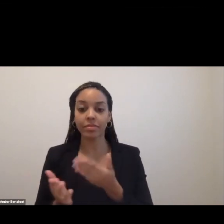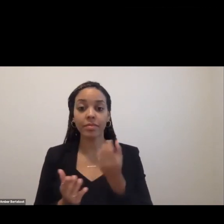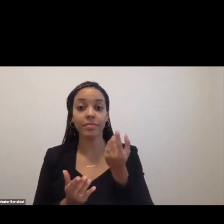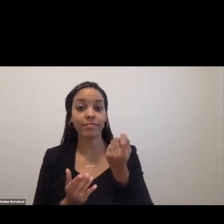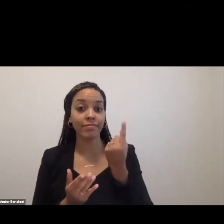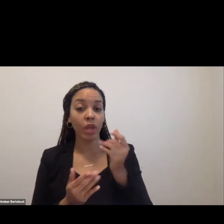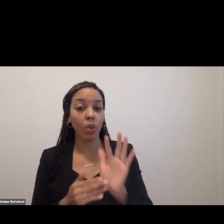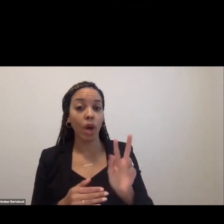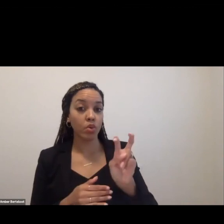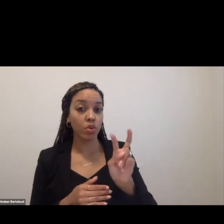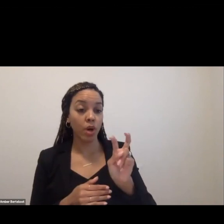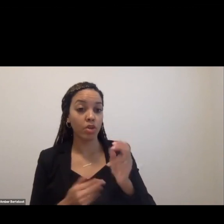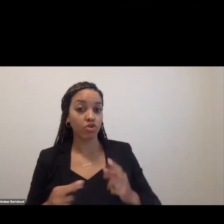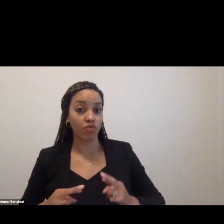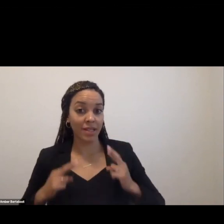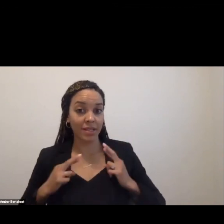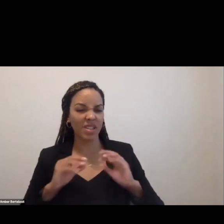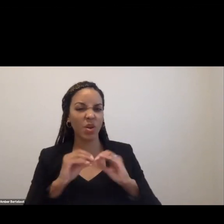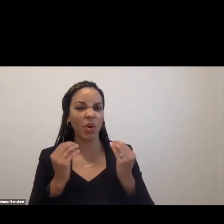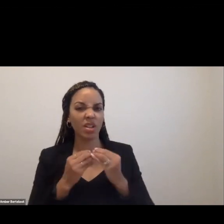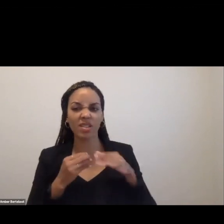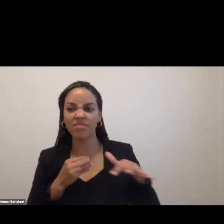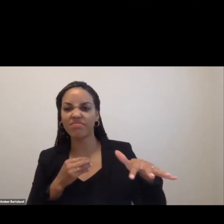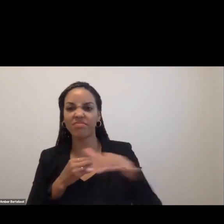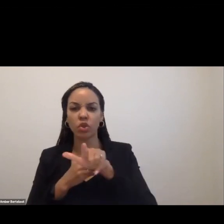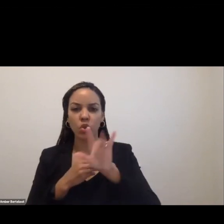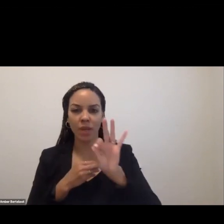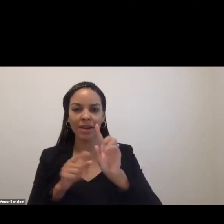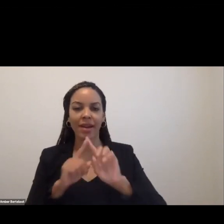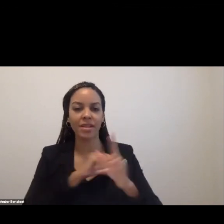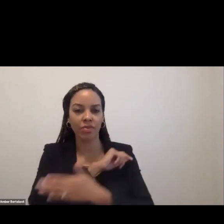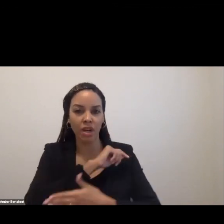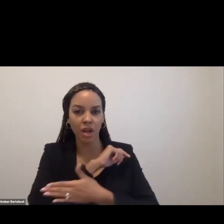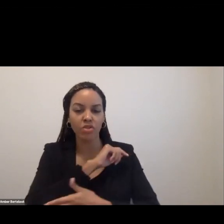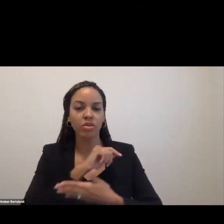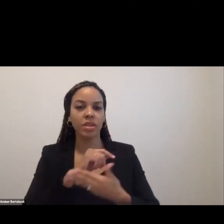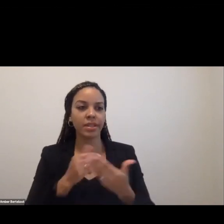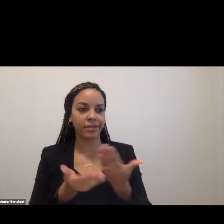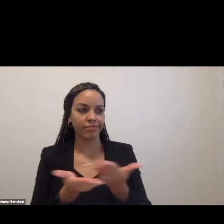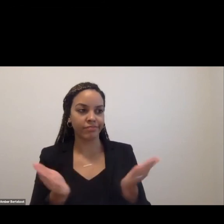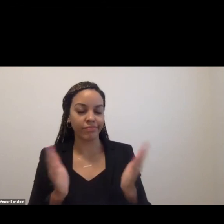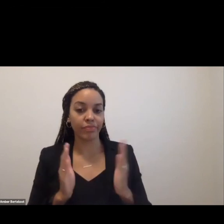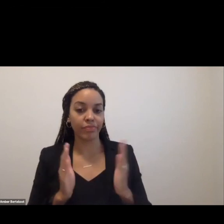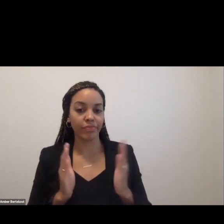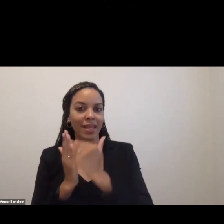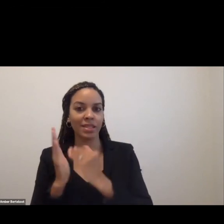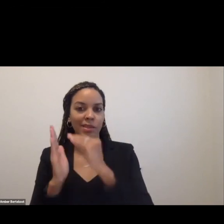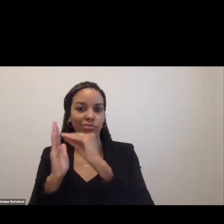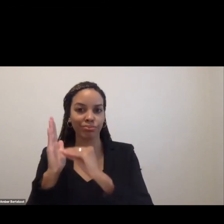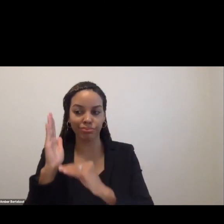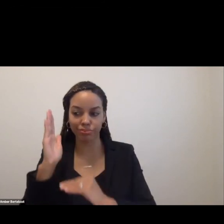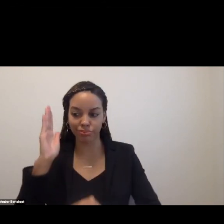residency organizations from 29 countries and 5 networks were listed and included in the